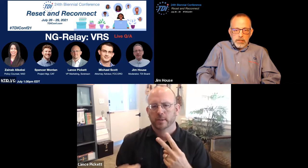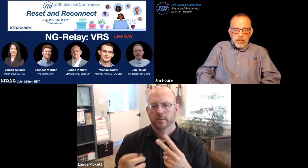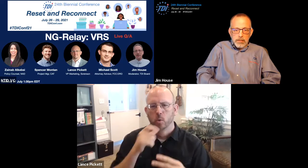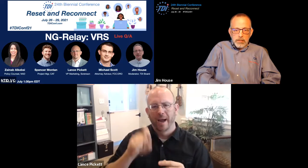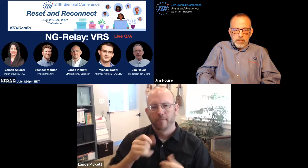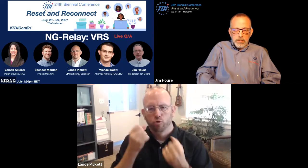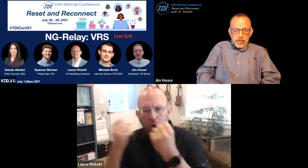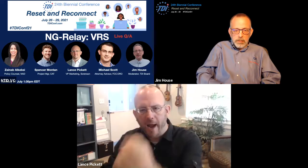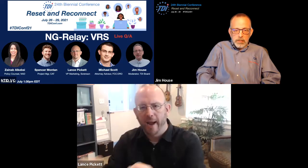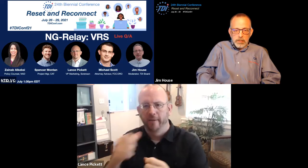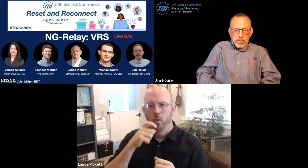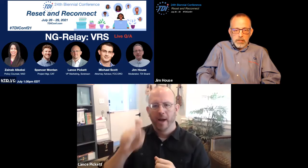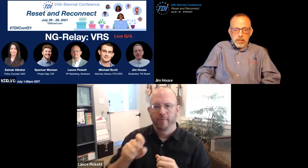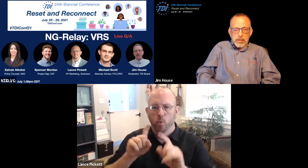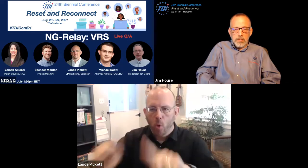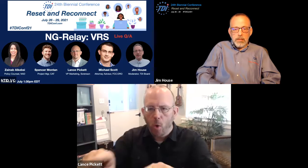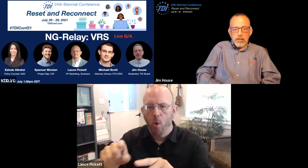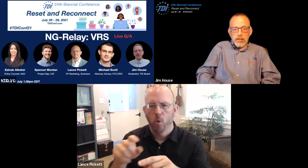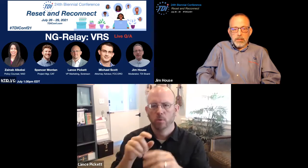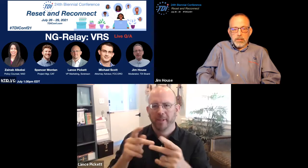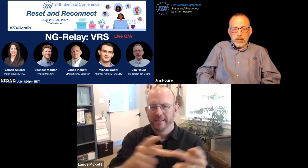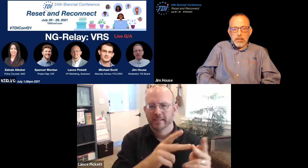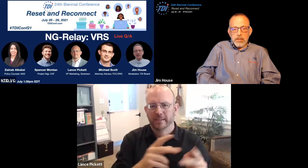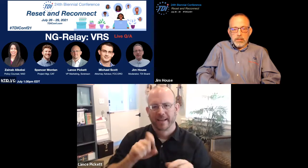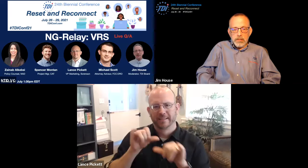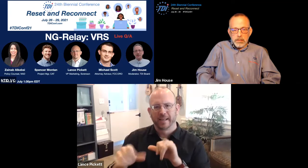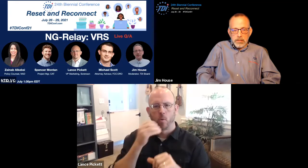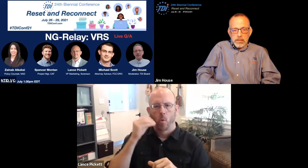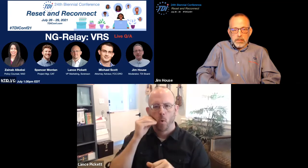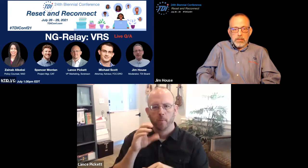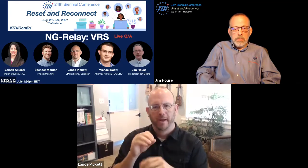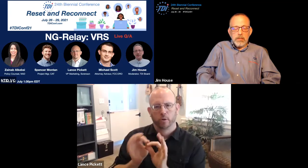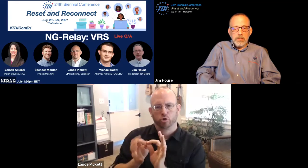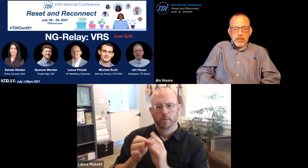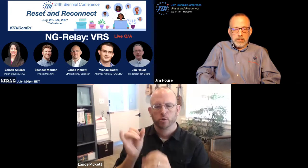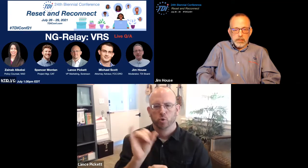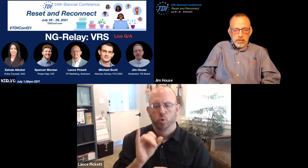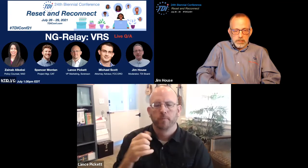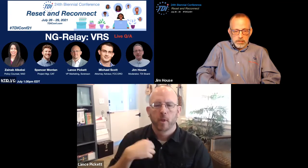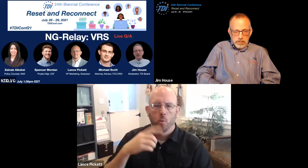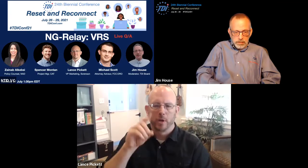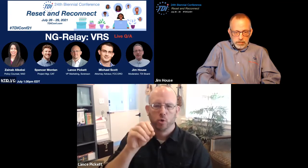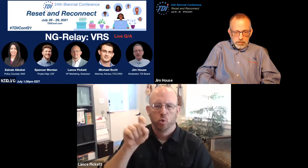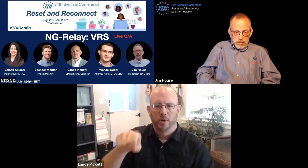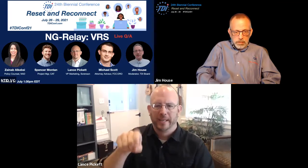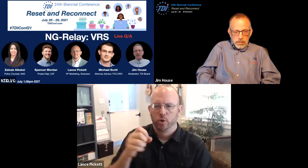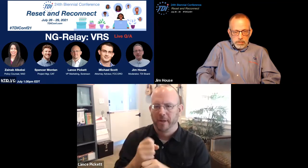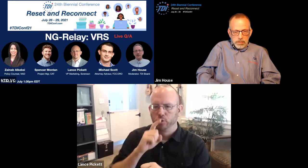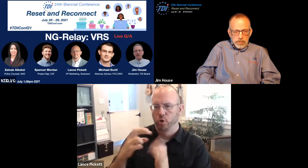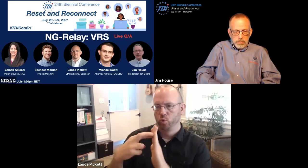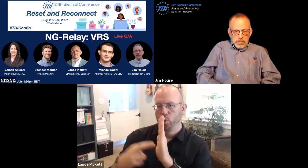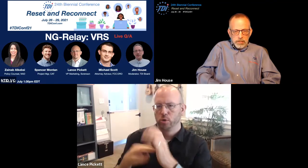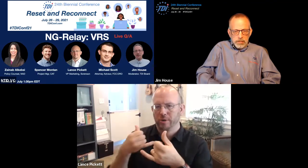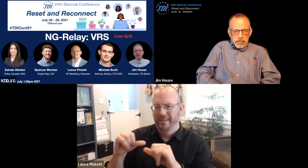gave interpreters more options. They don't have to drive to work. They don't have to go to different place. They can just stay home